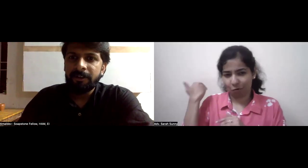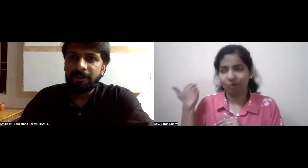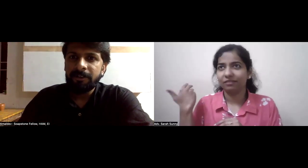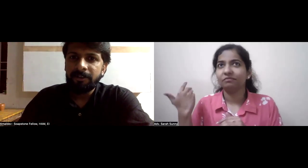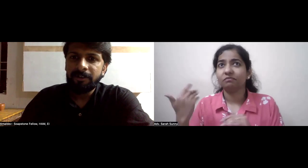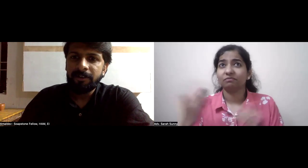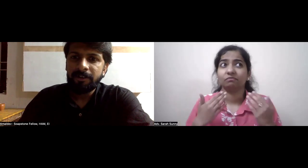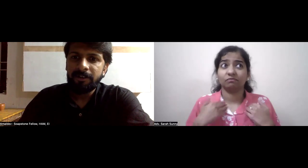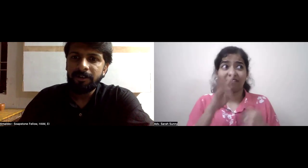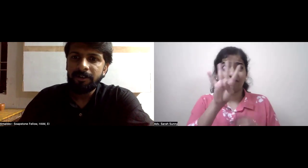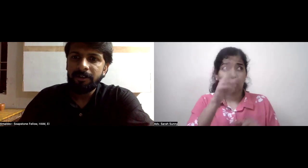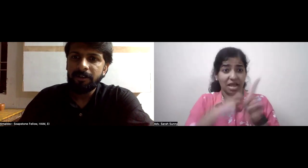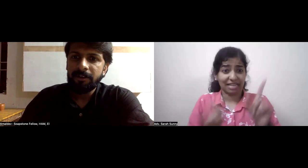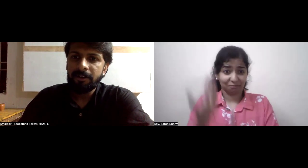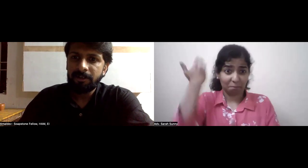experience and impact?